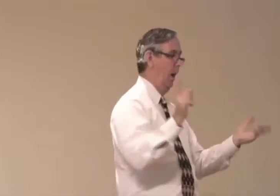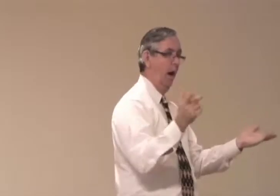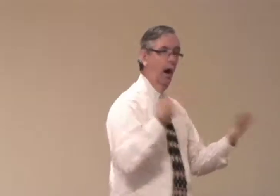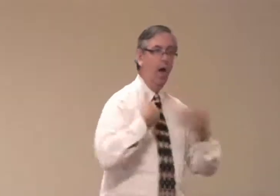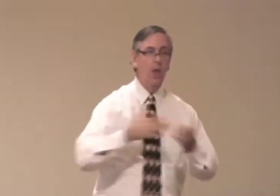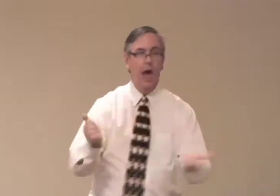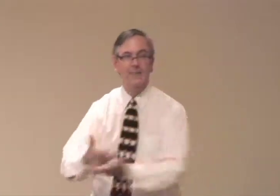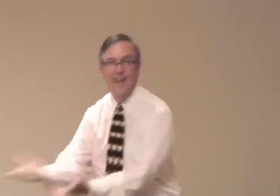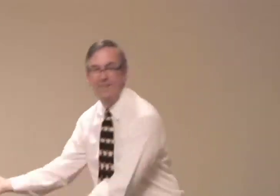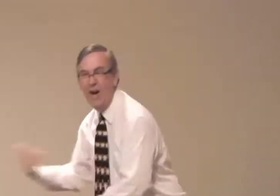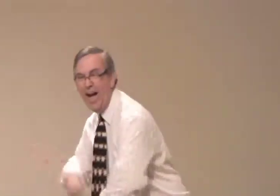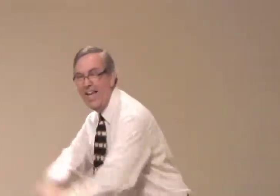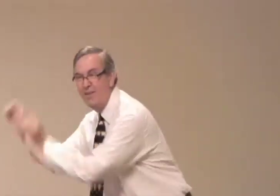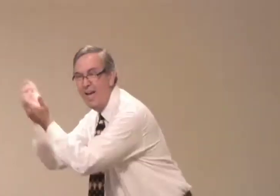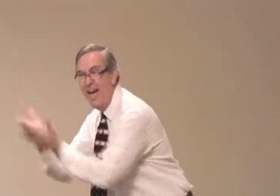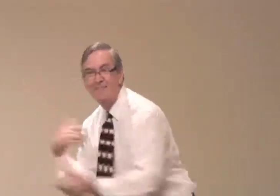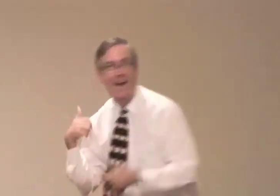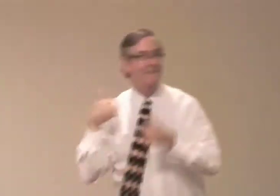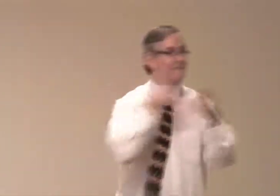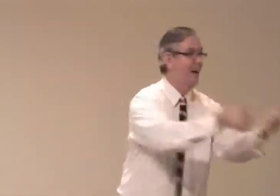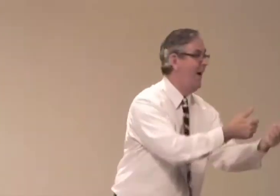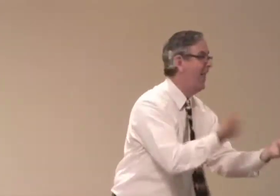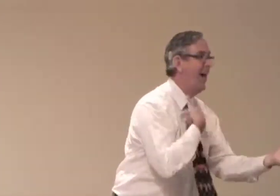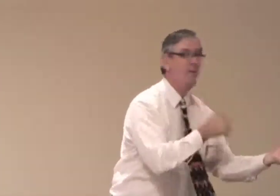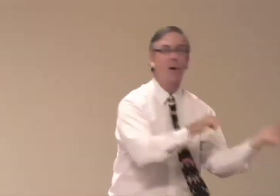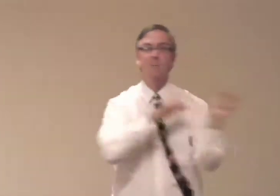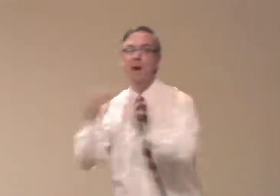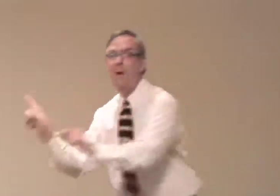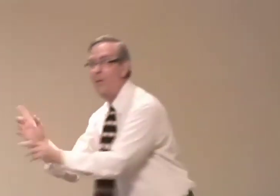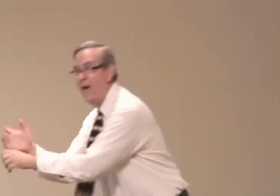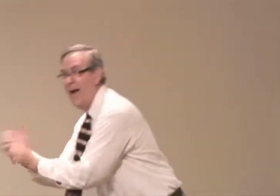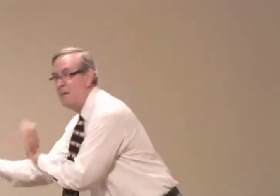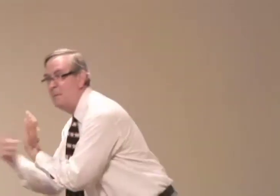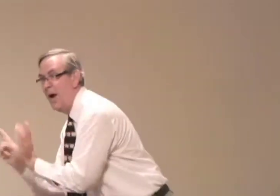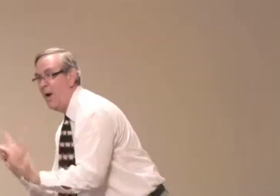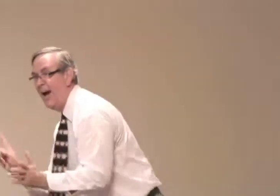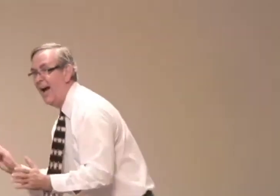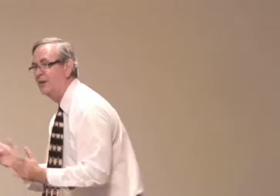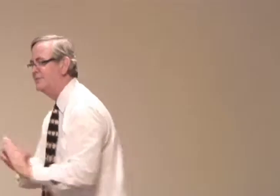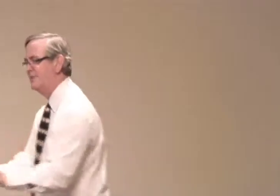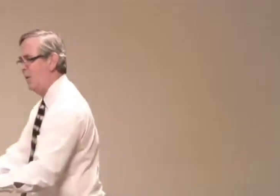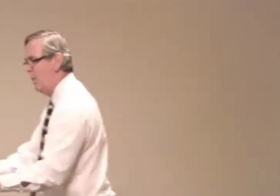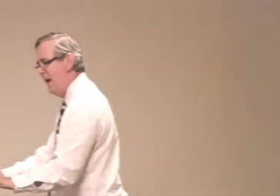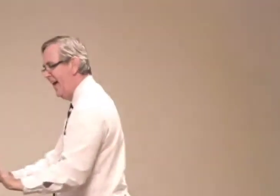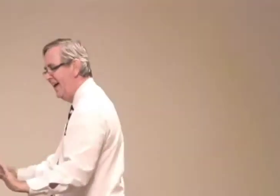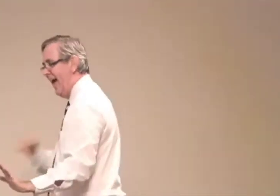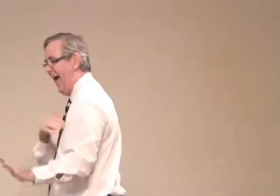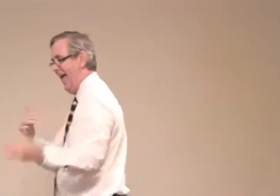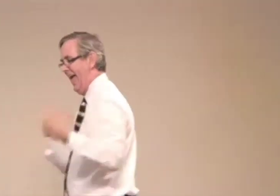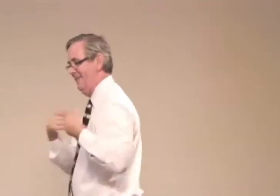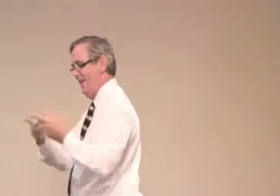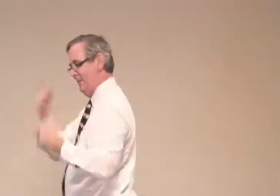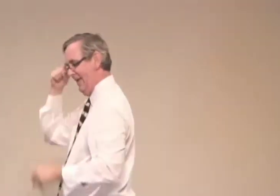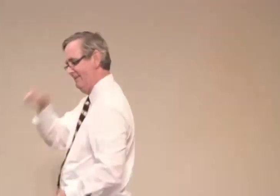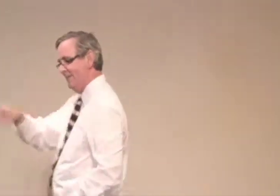And they said, wait, wait. We used to have a life. We have things. How are we going to get back our lives? And Jesus said, no,